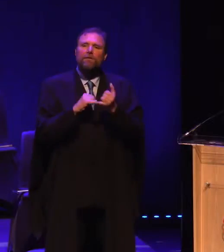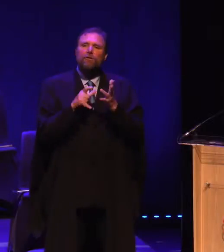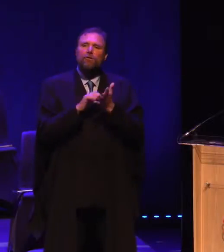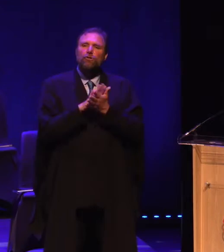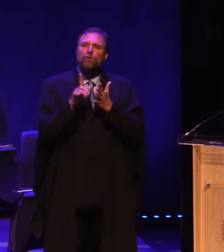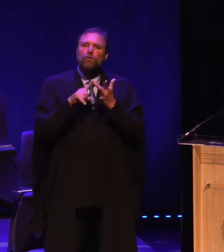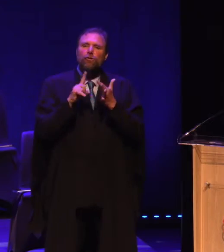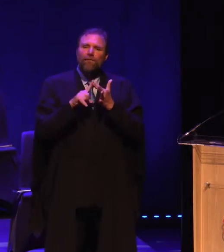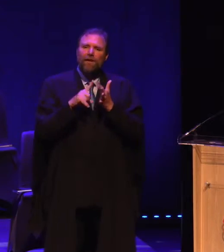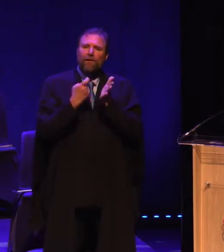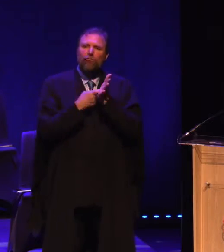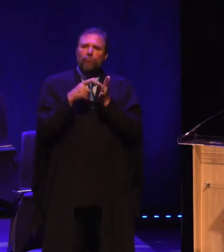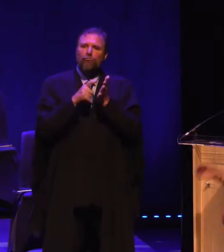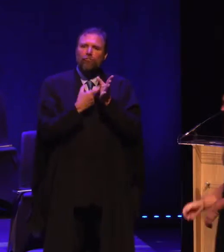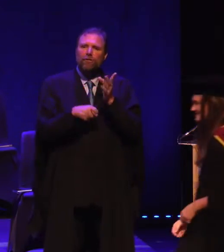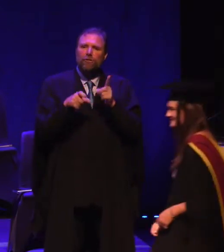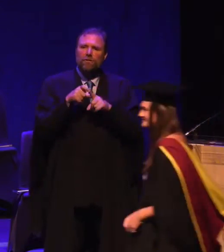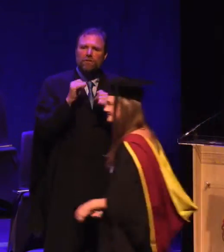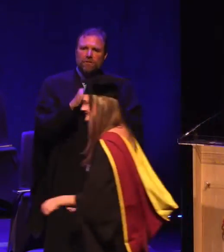Sophie Richards.